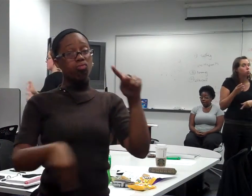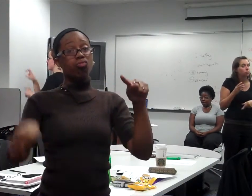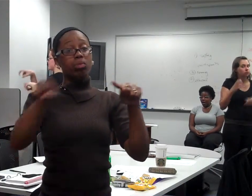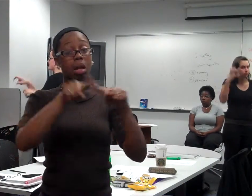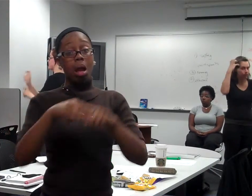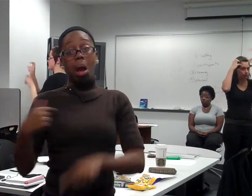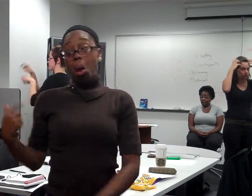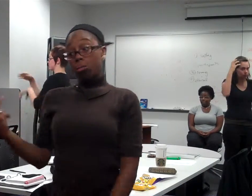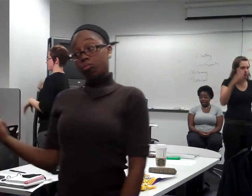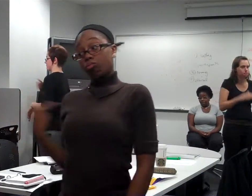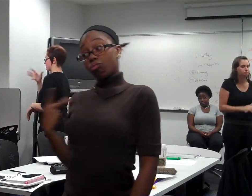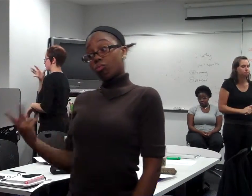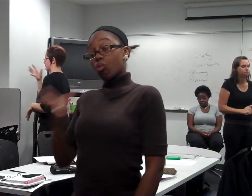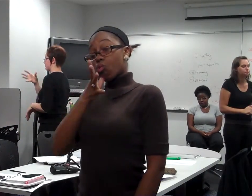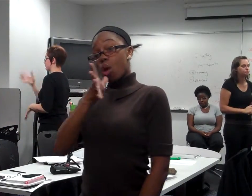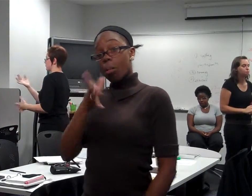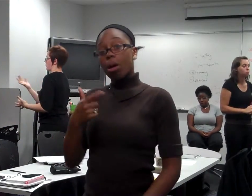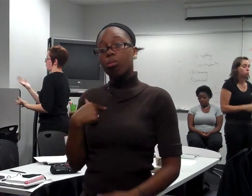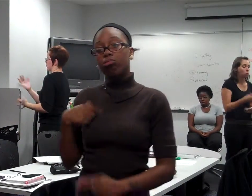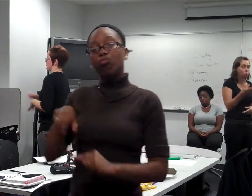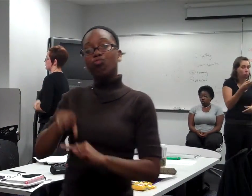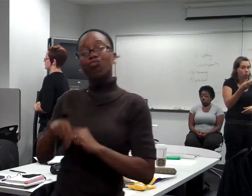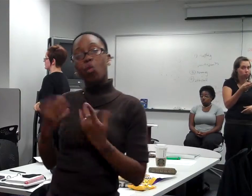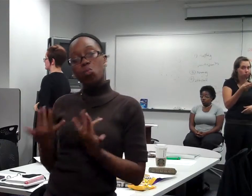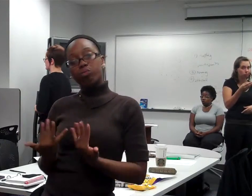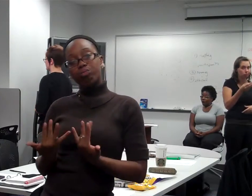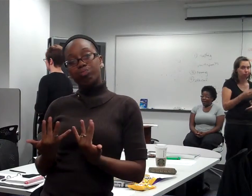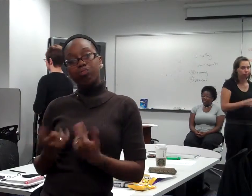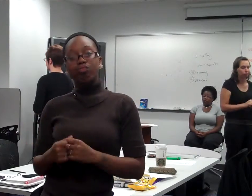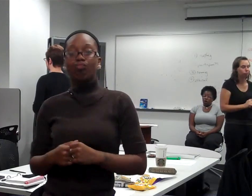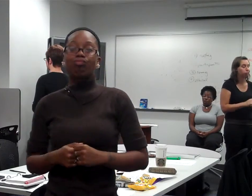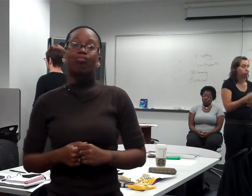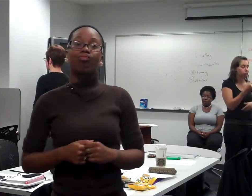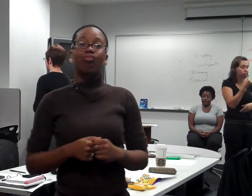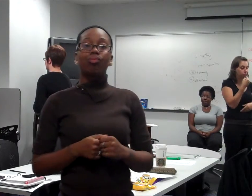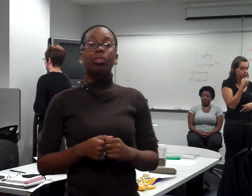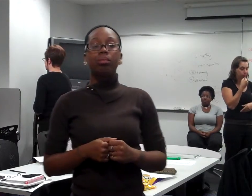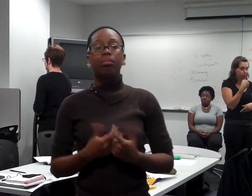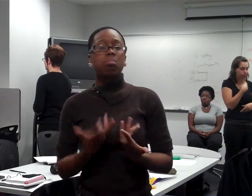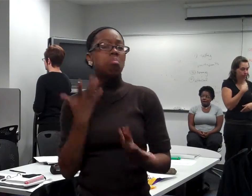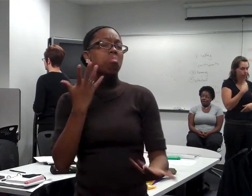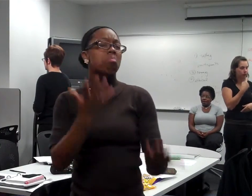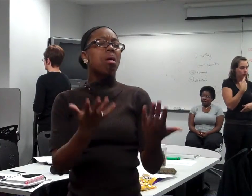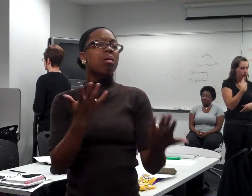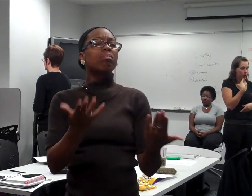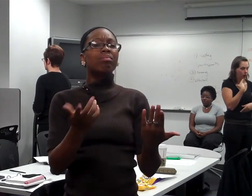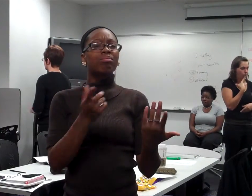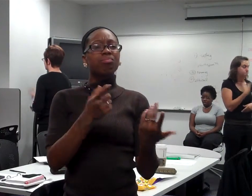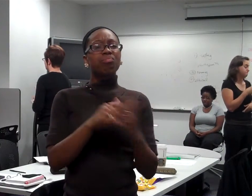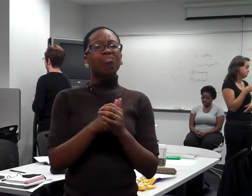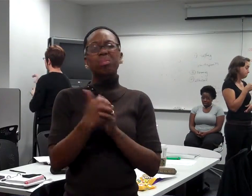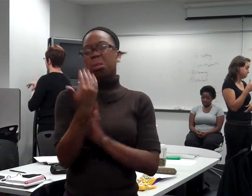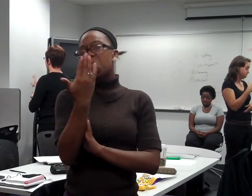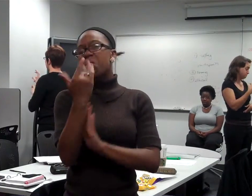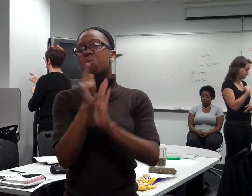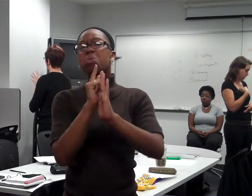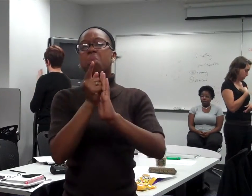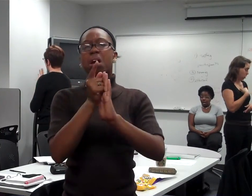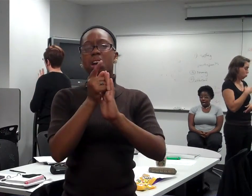Grandma will wait down here. So the ride could have only been maybe 15 minutes from the